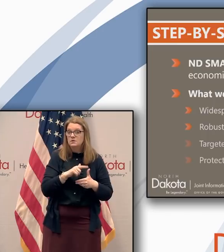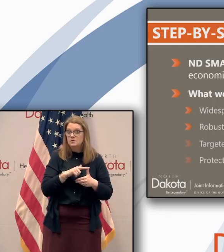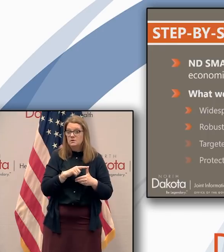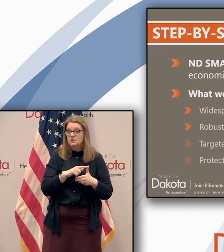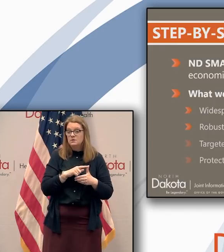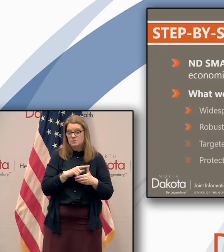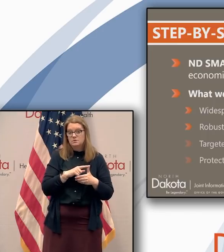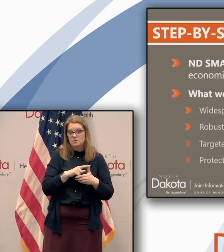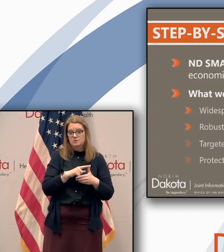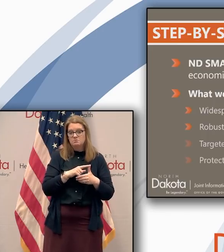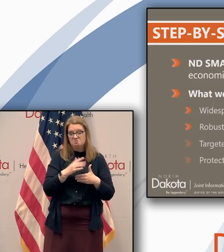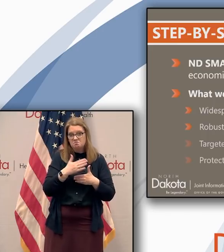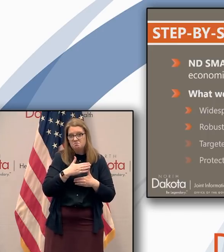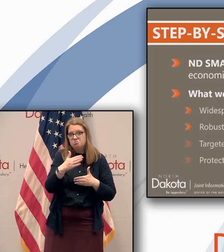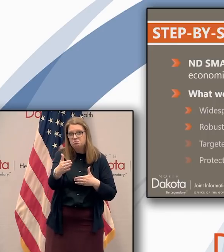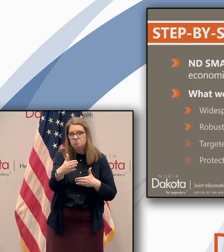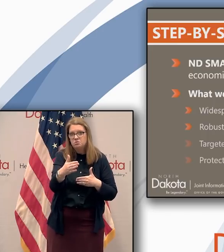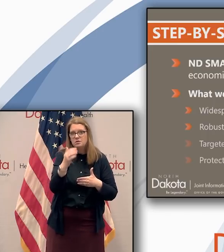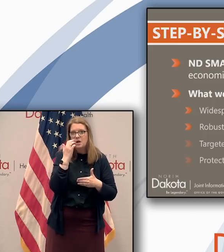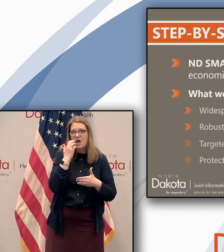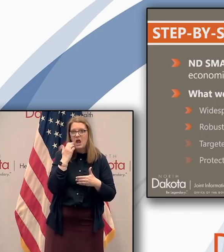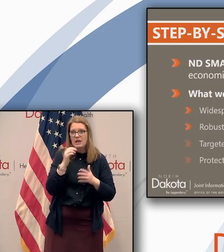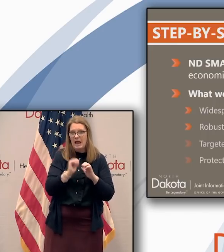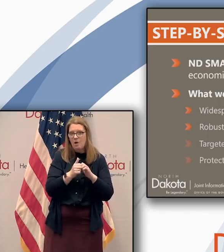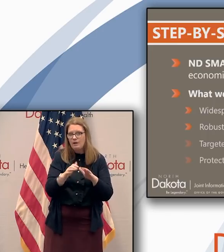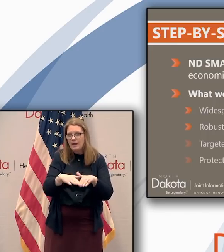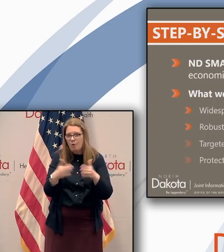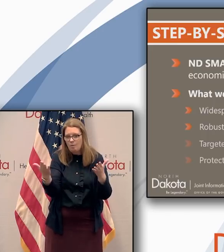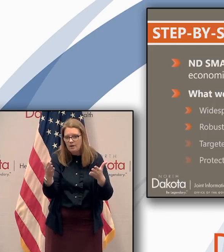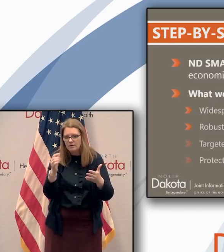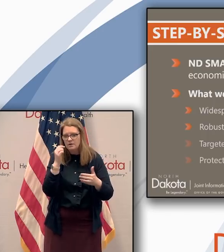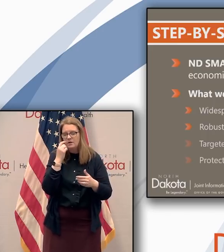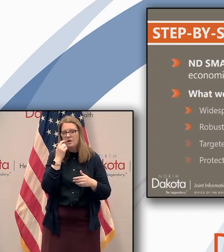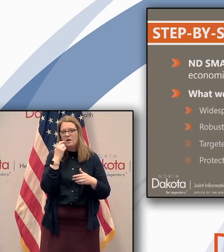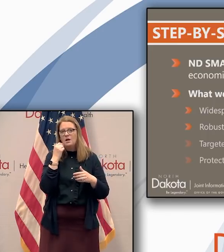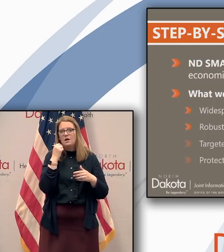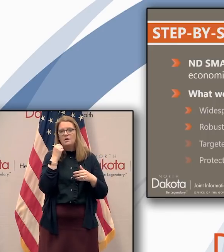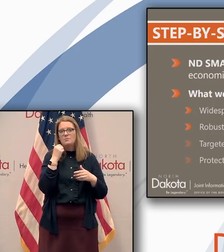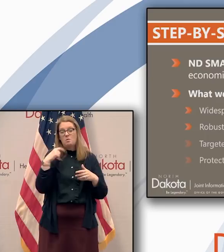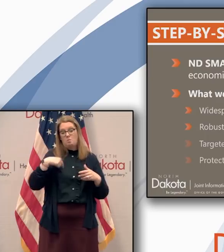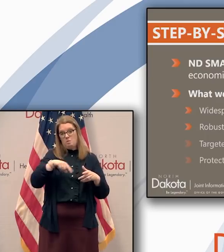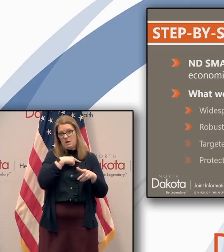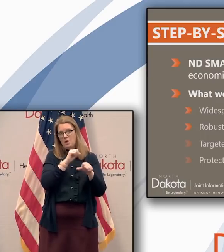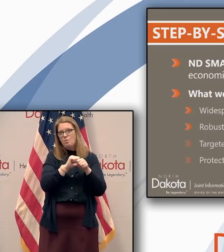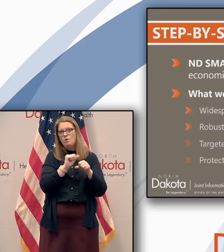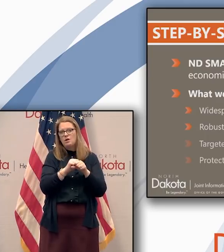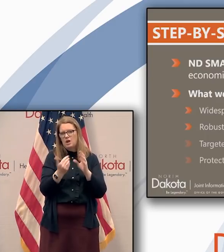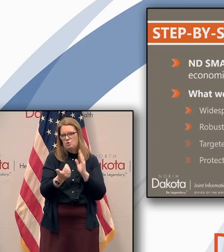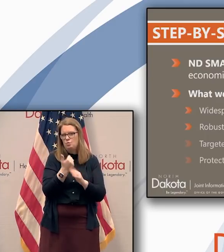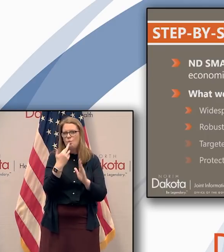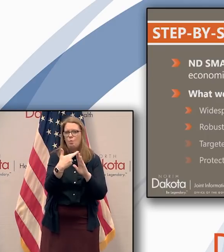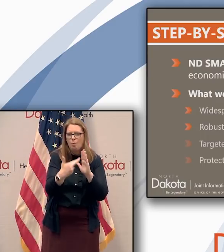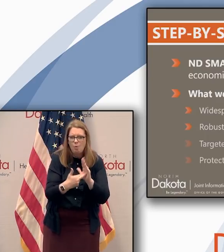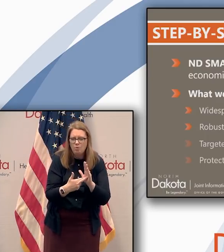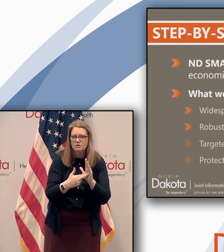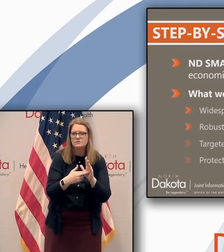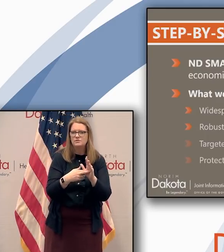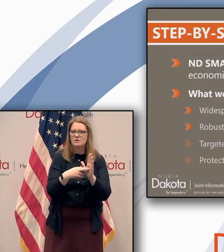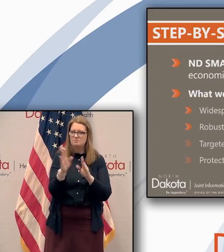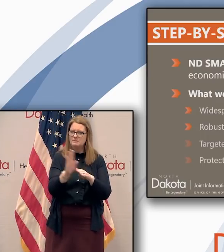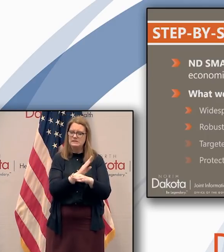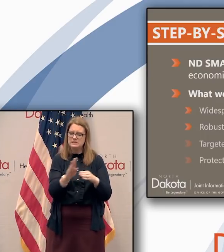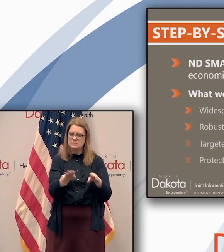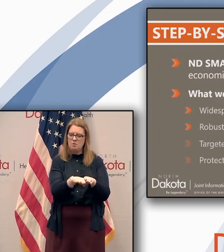update the slide going forward in terms of our progress. As I've just said, we are working on new standard operating procedures. We